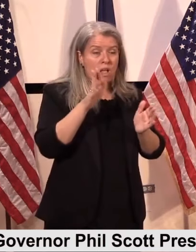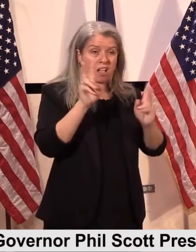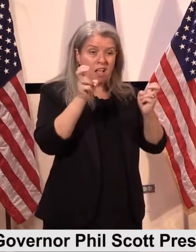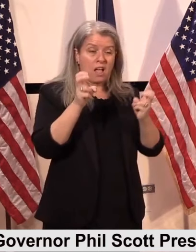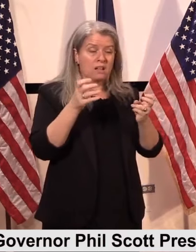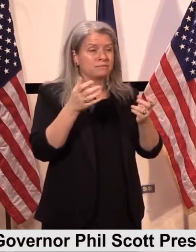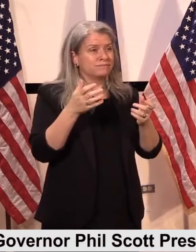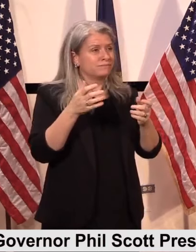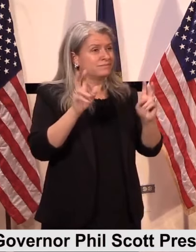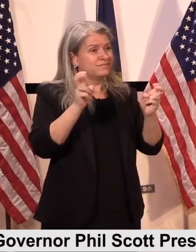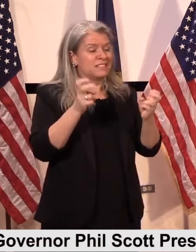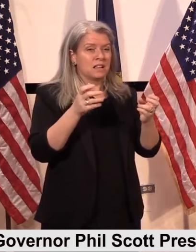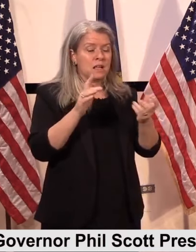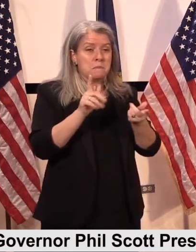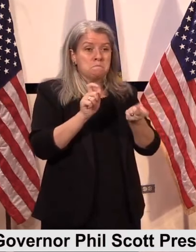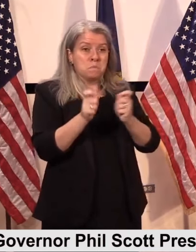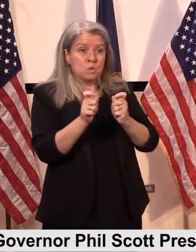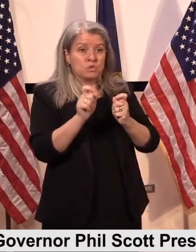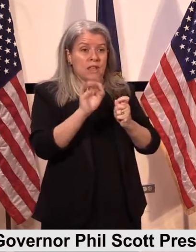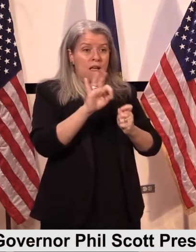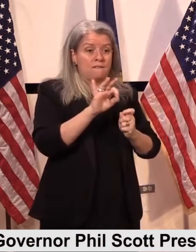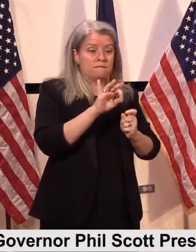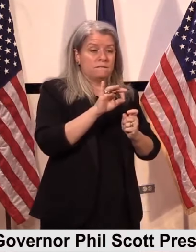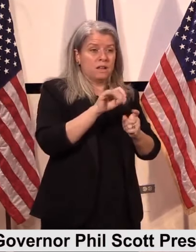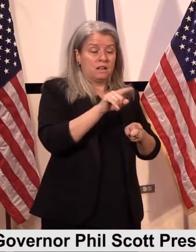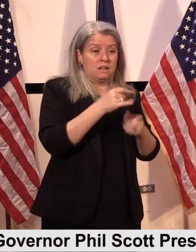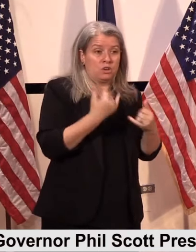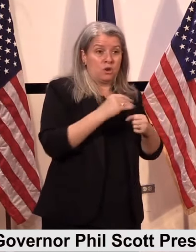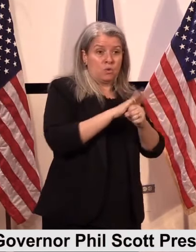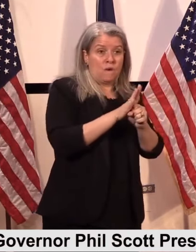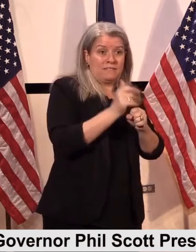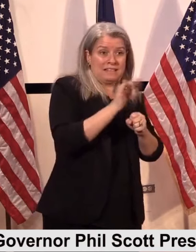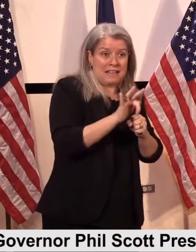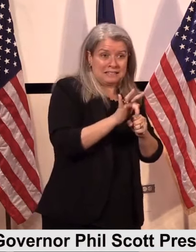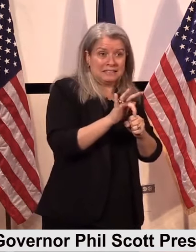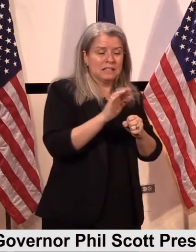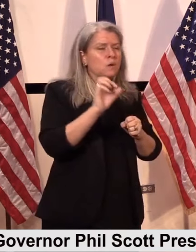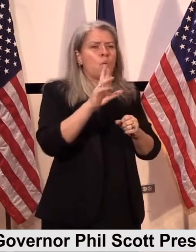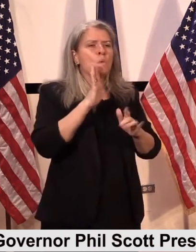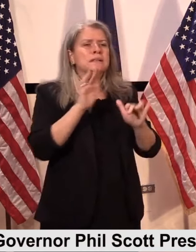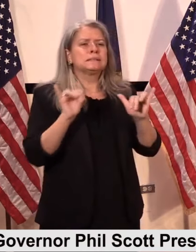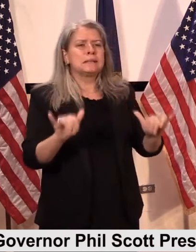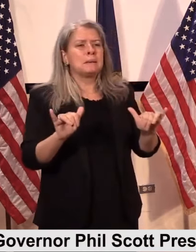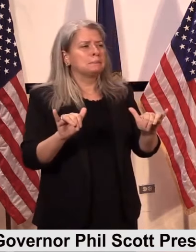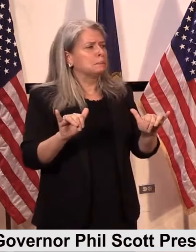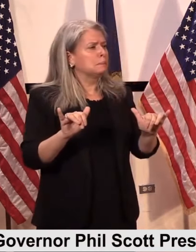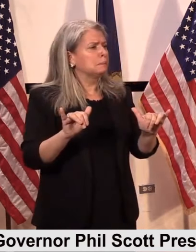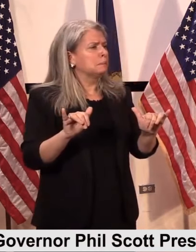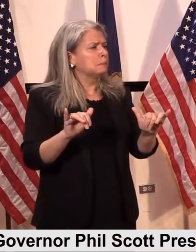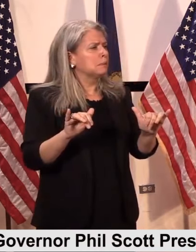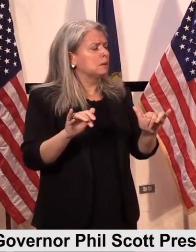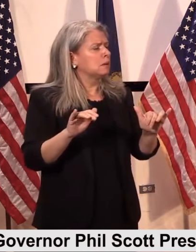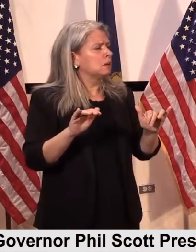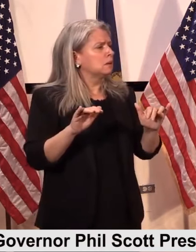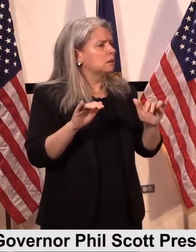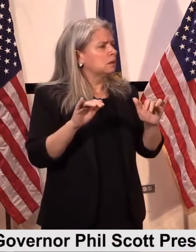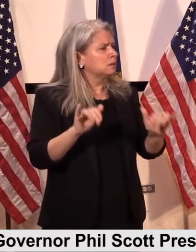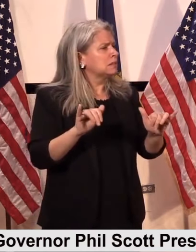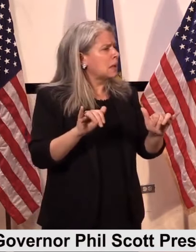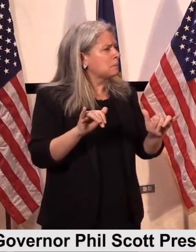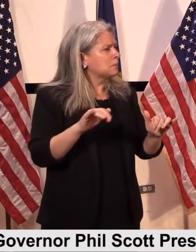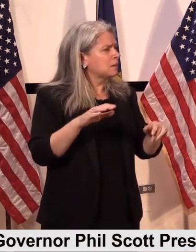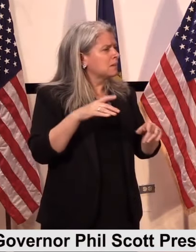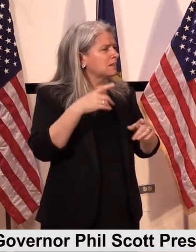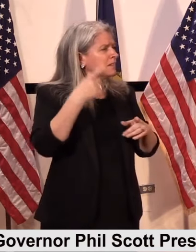a mutation of the COVID-19 virus, or you suspect the risk